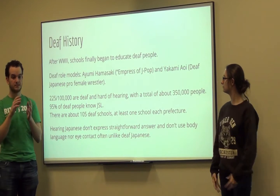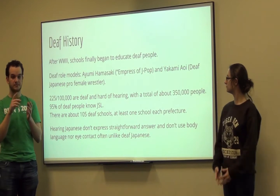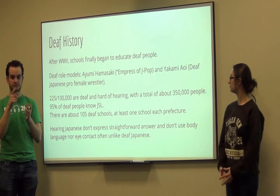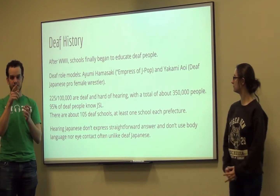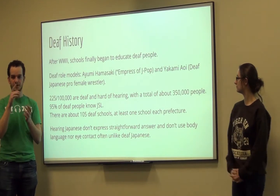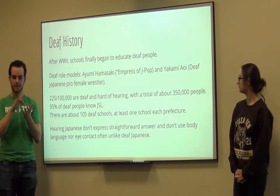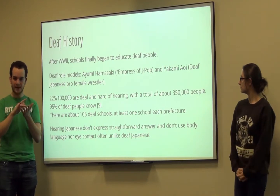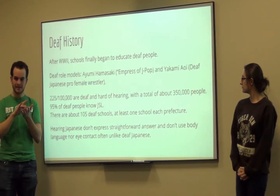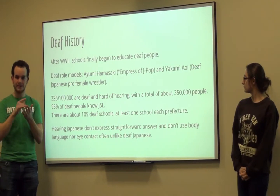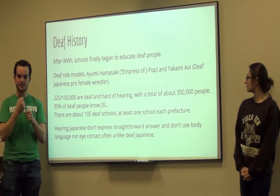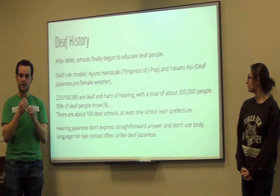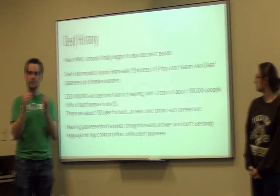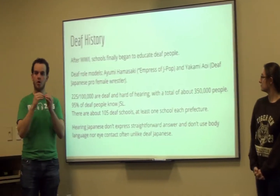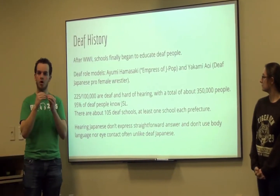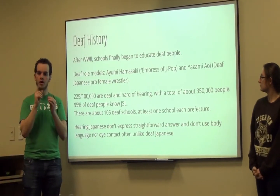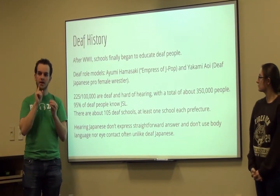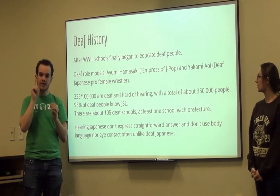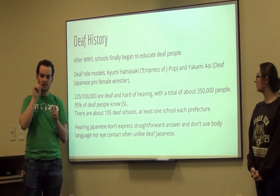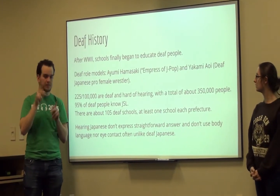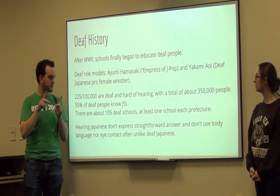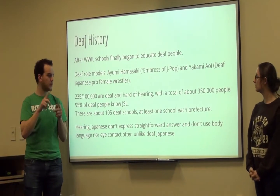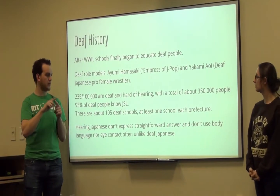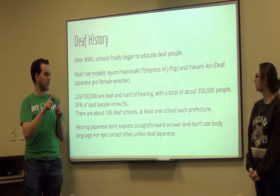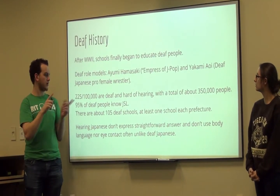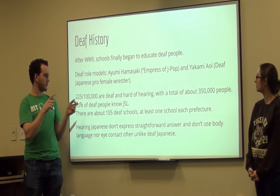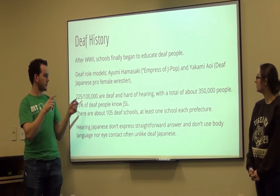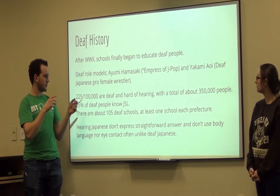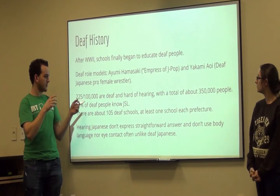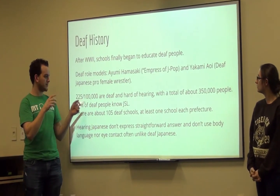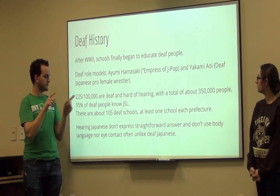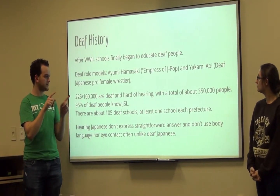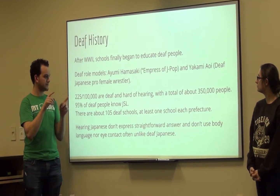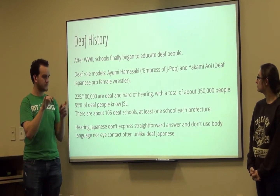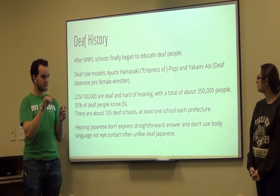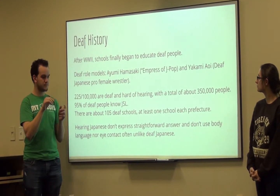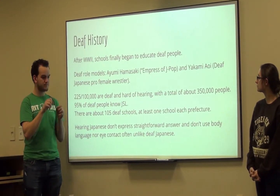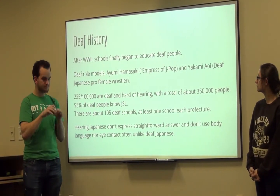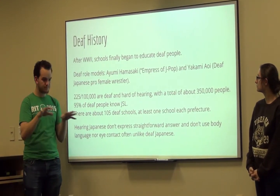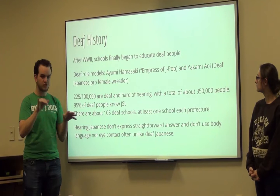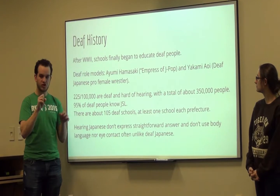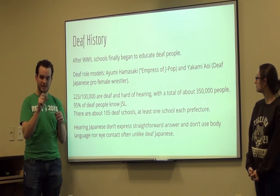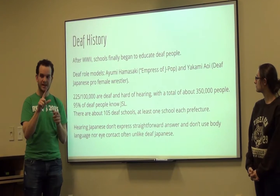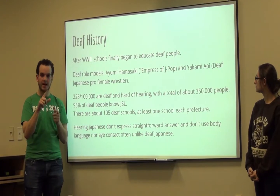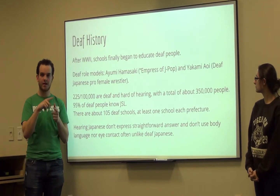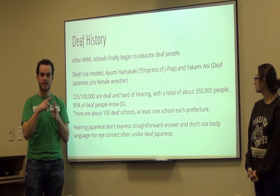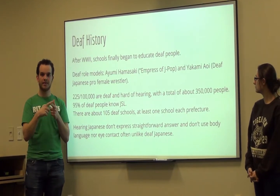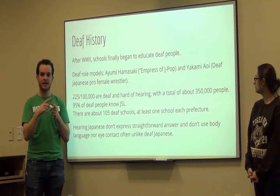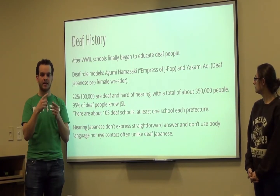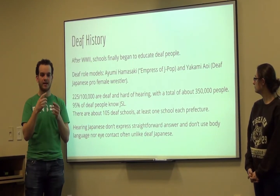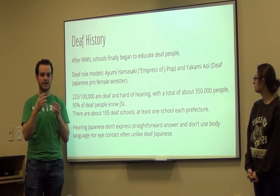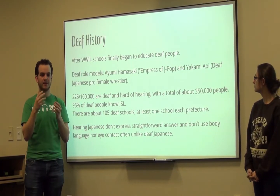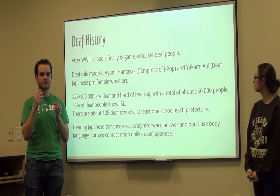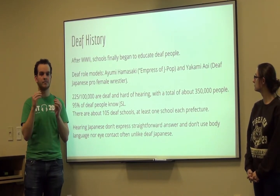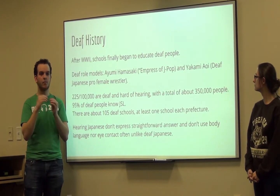Not just because, of the medication that had caused deafness, but there was